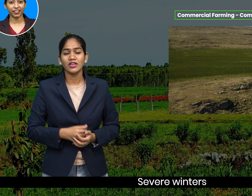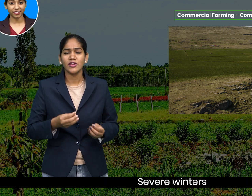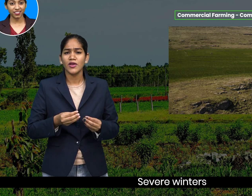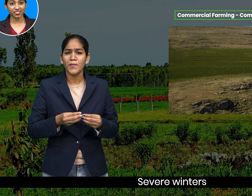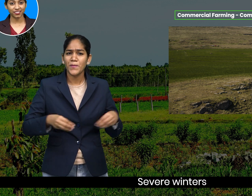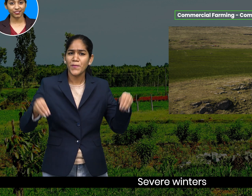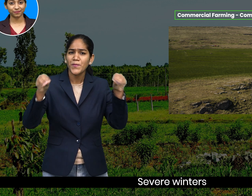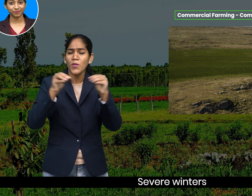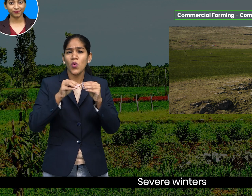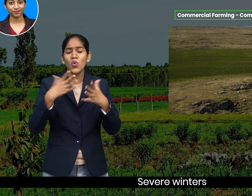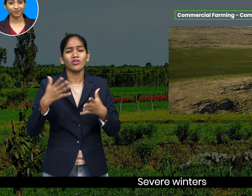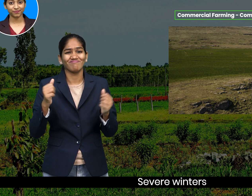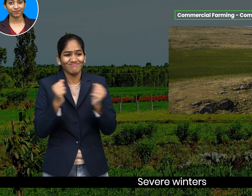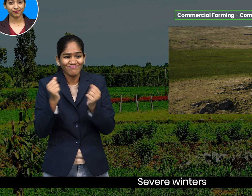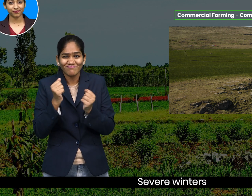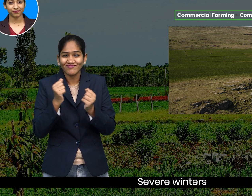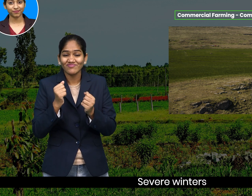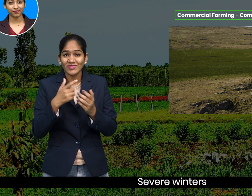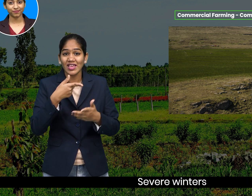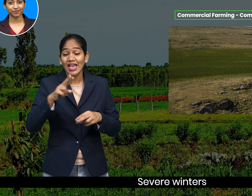Severe winters